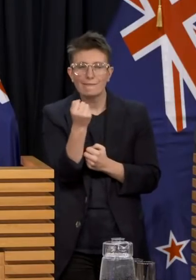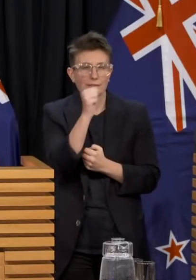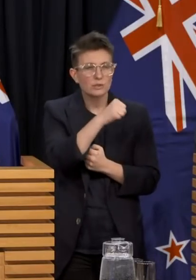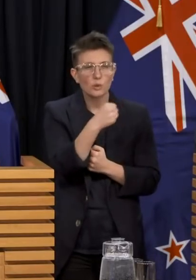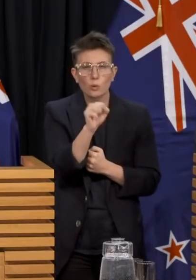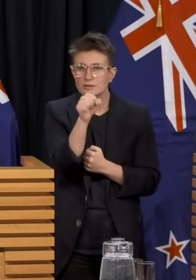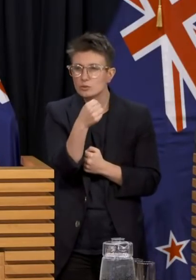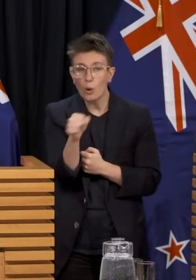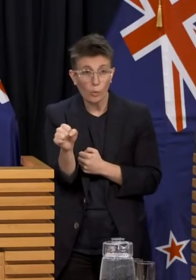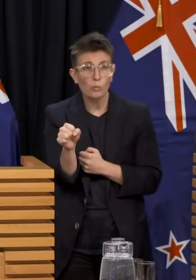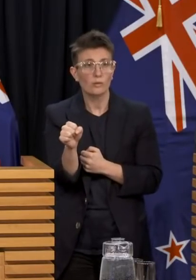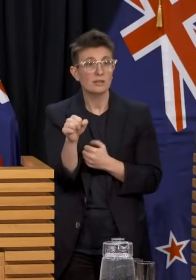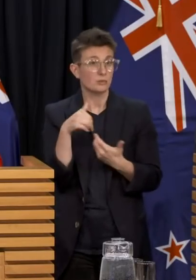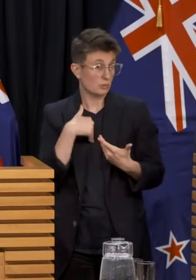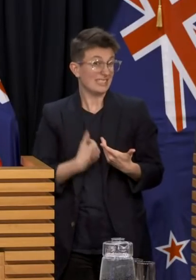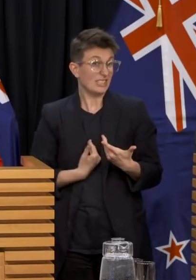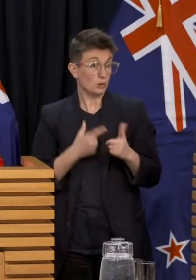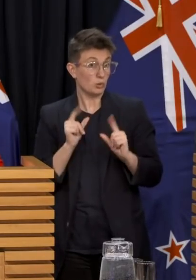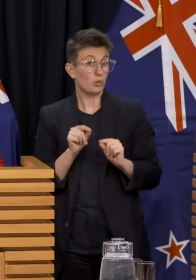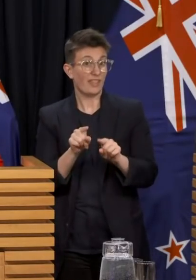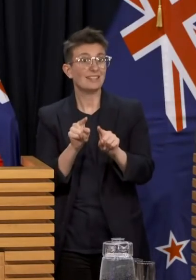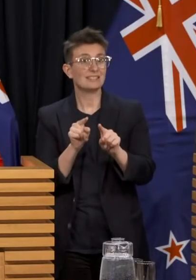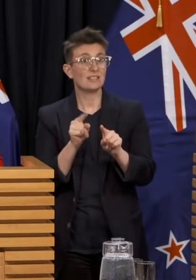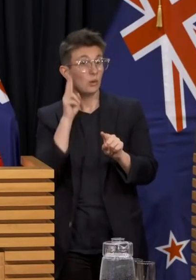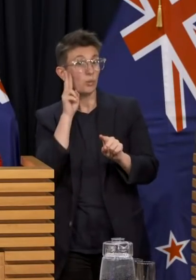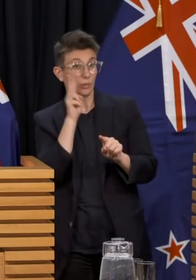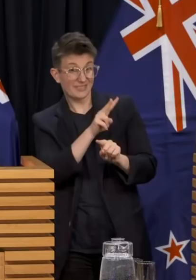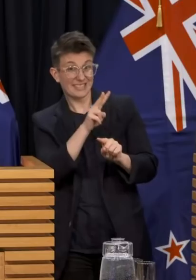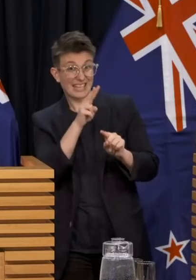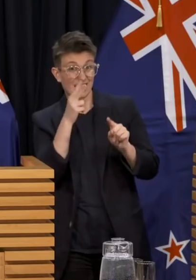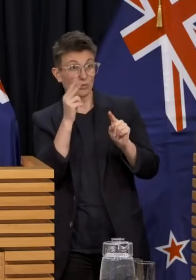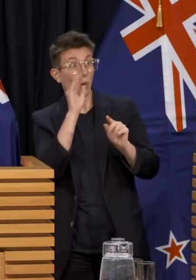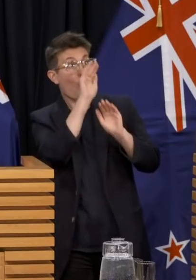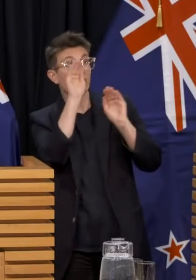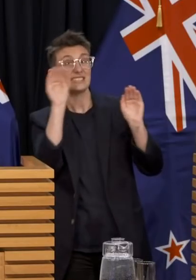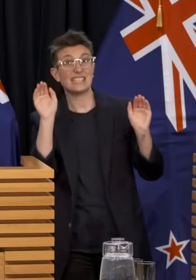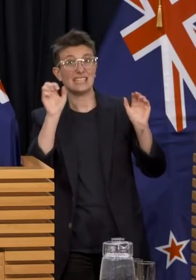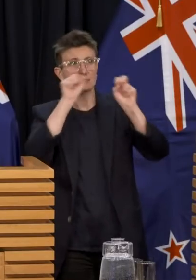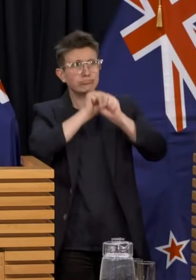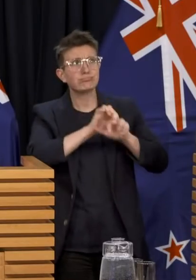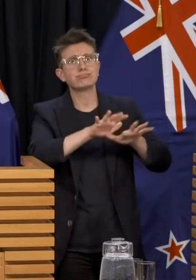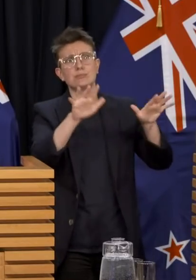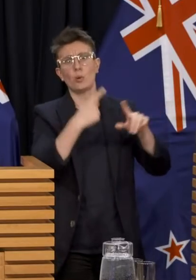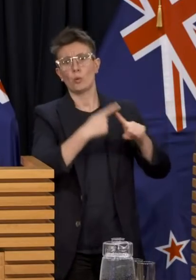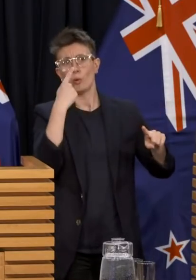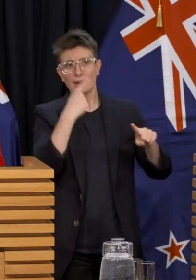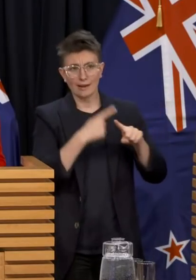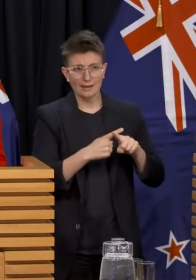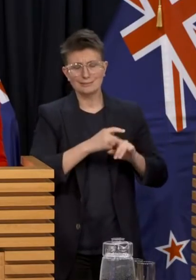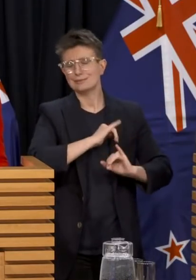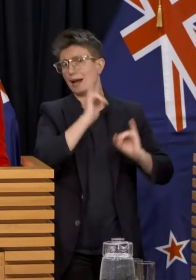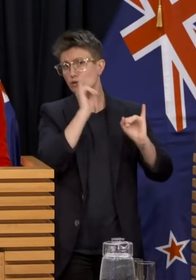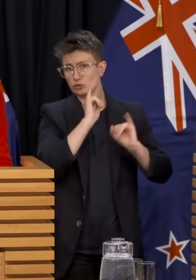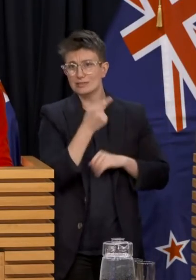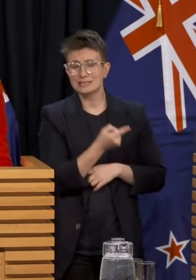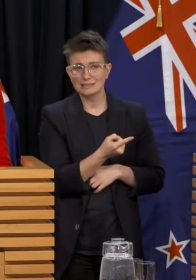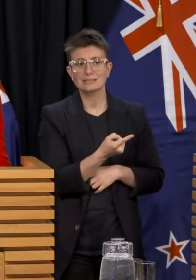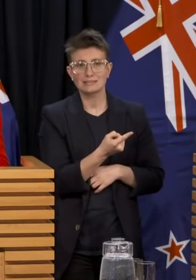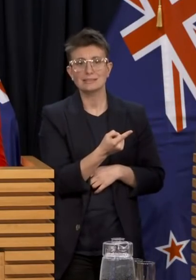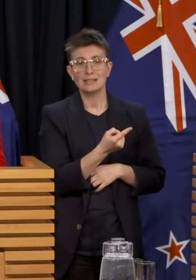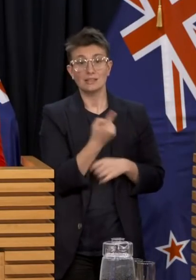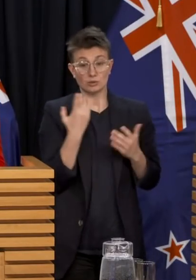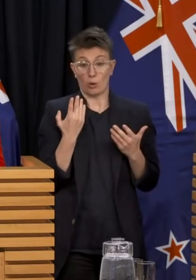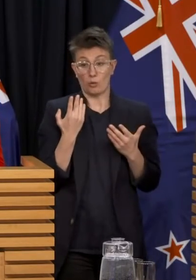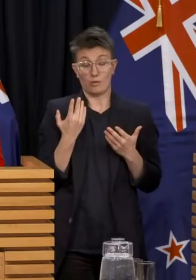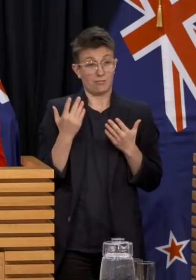have seen how quickly it can spread overseas and around the world. It does remain a raging pandemic. So while our borders remain our